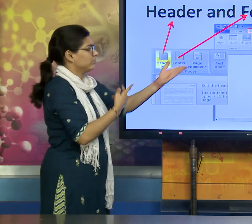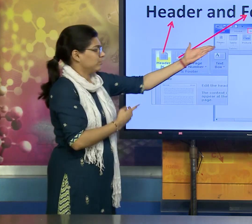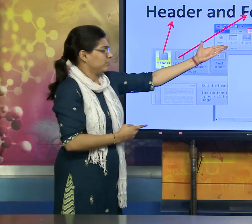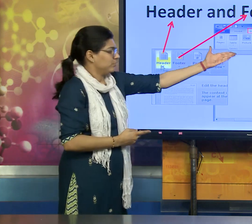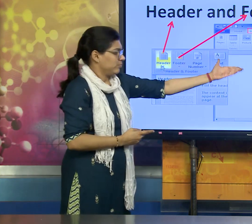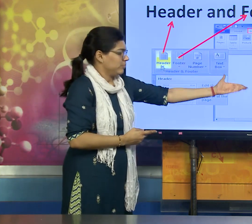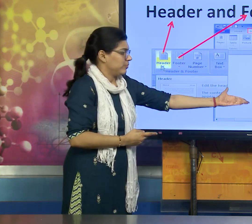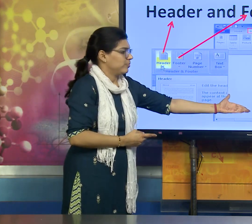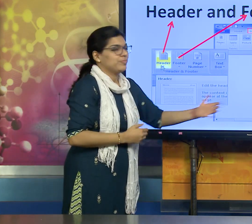footer,